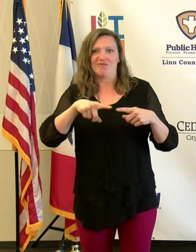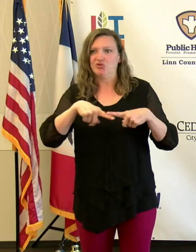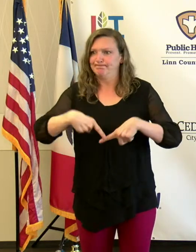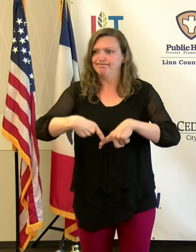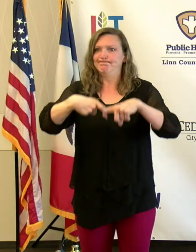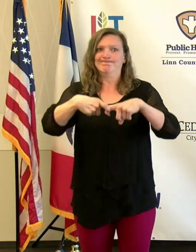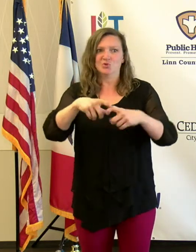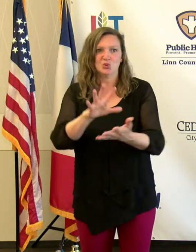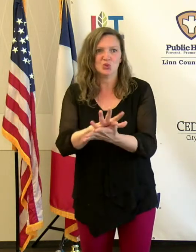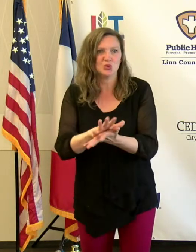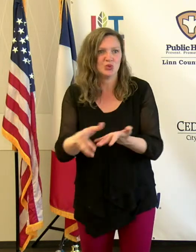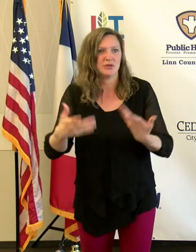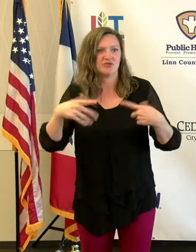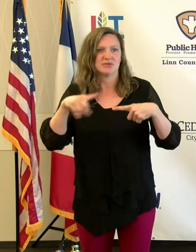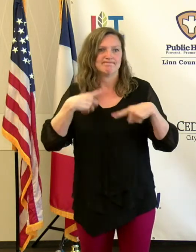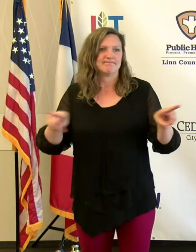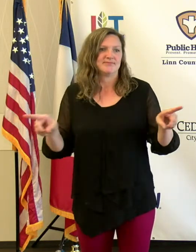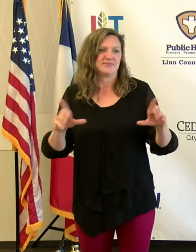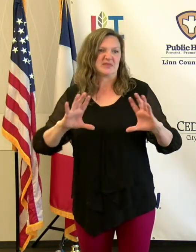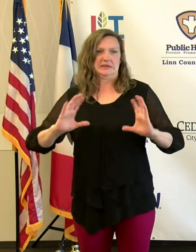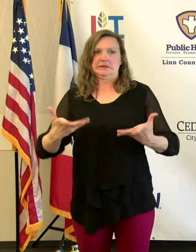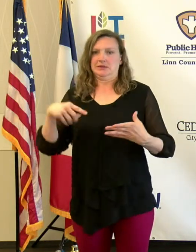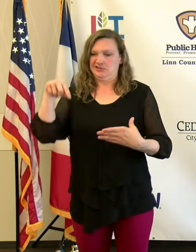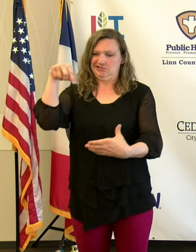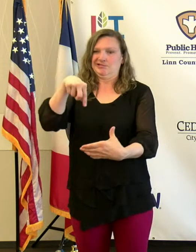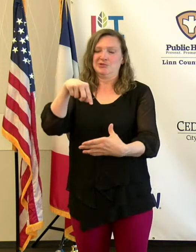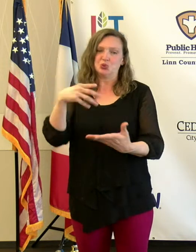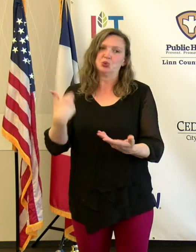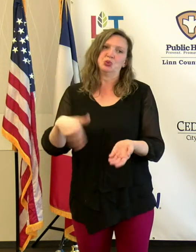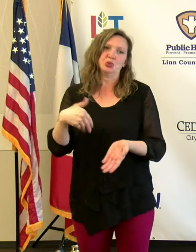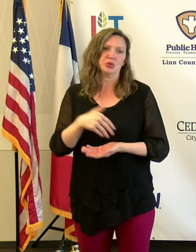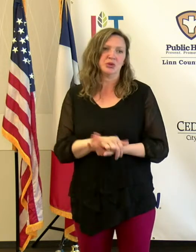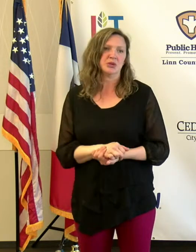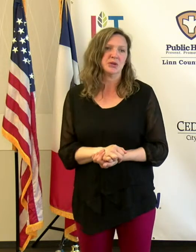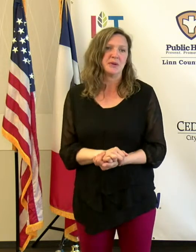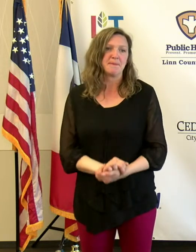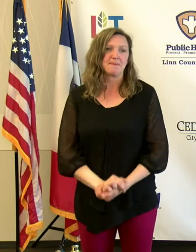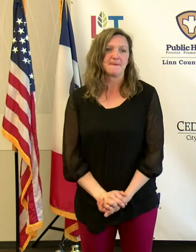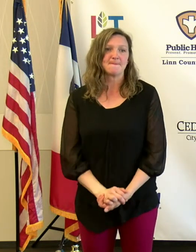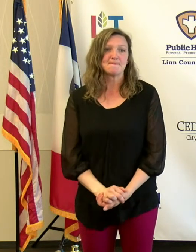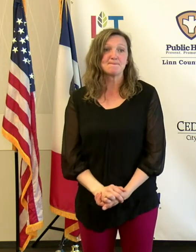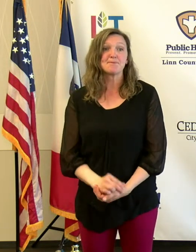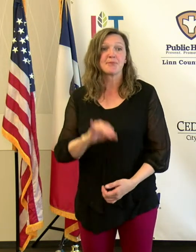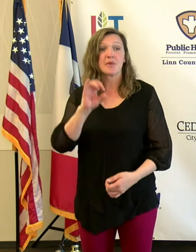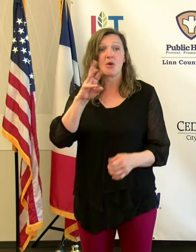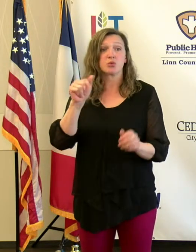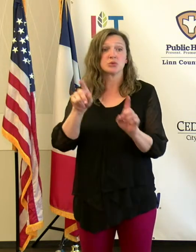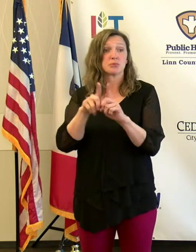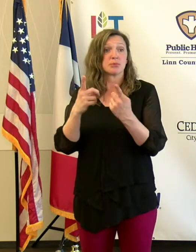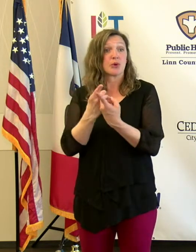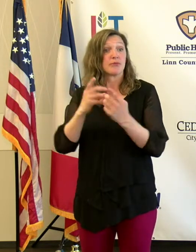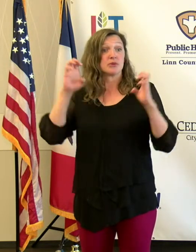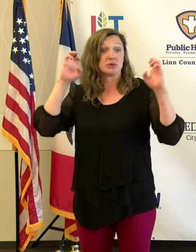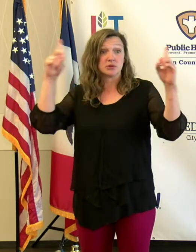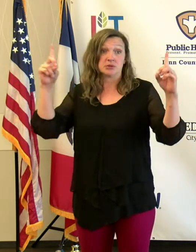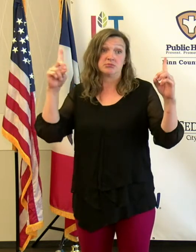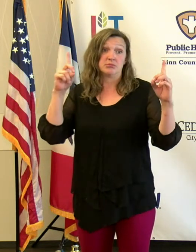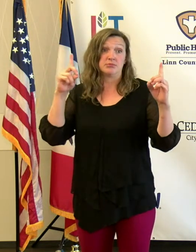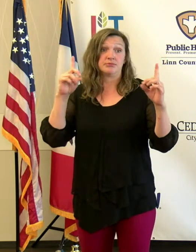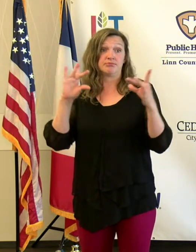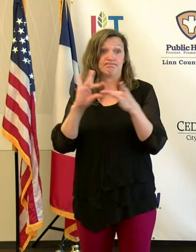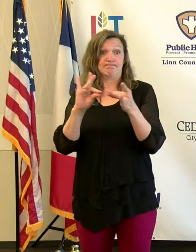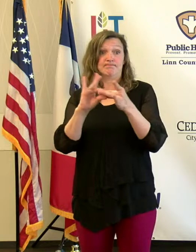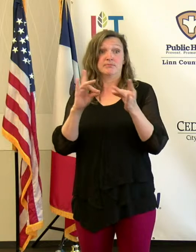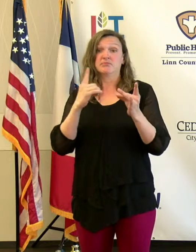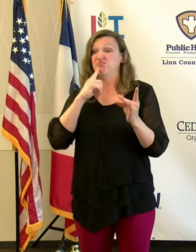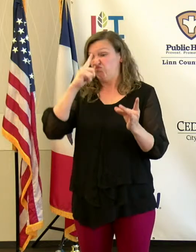of 2020. The Iowa Department of Education further indicated that decisions around awarding credit for